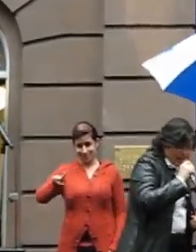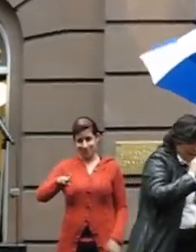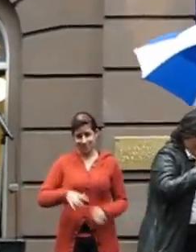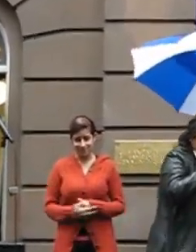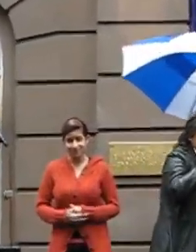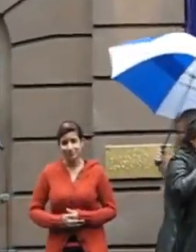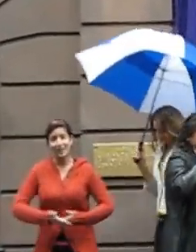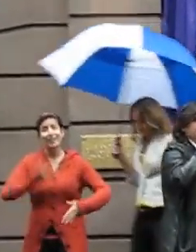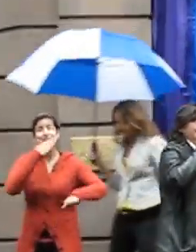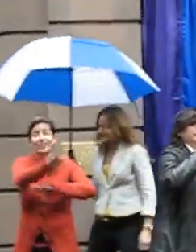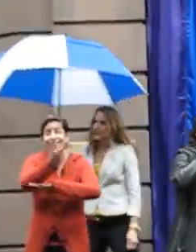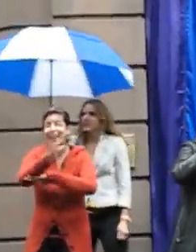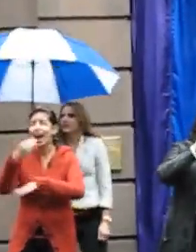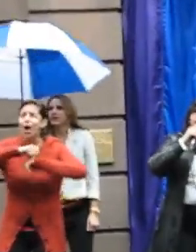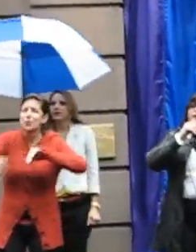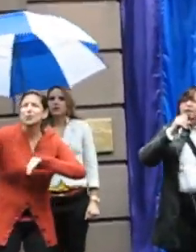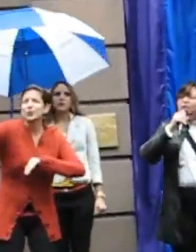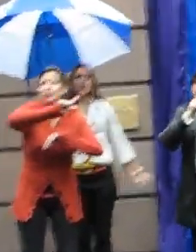Good evening, how are we doing today?